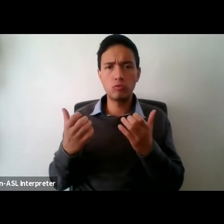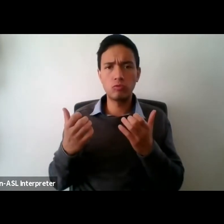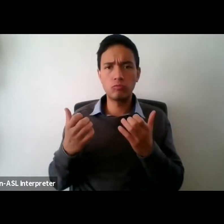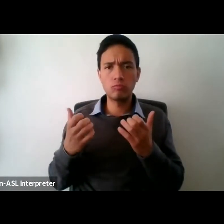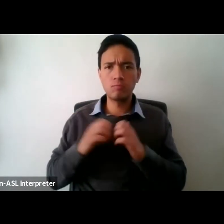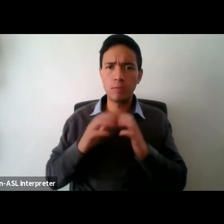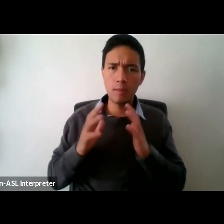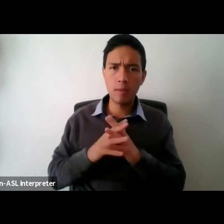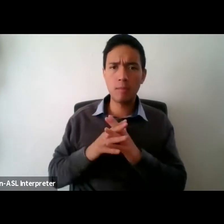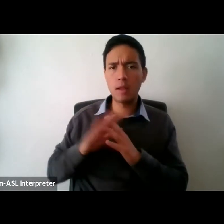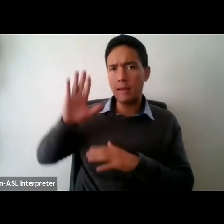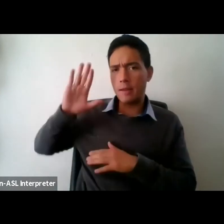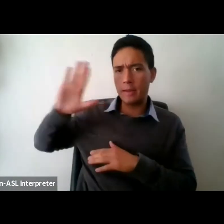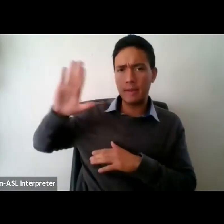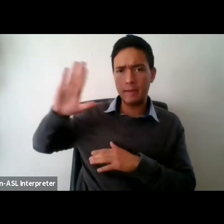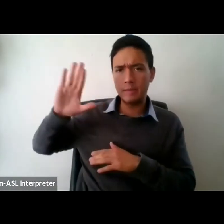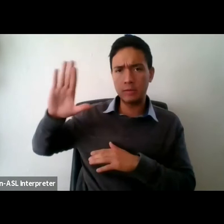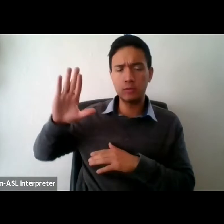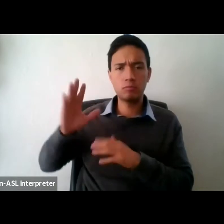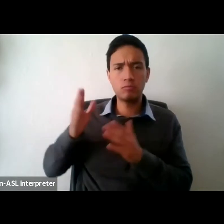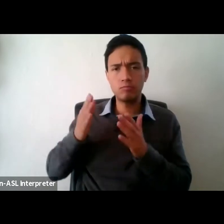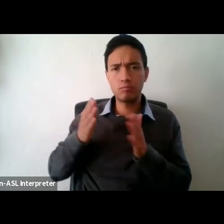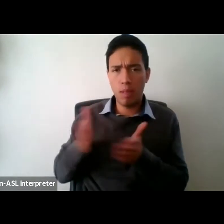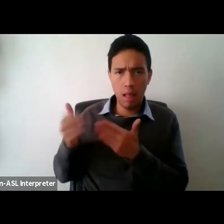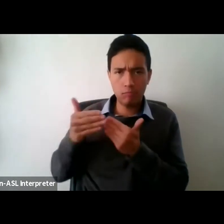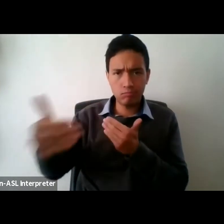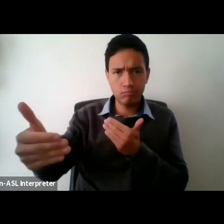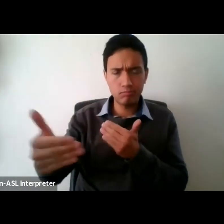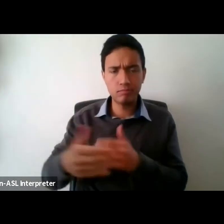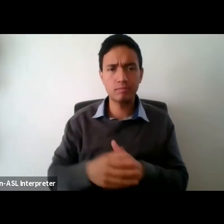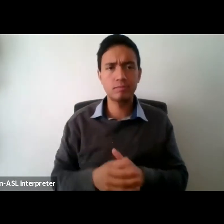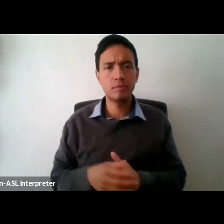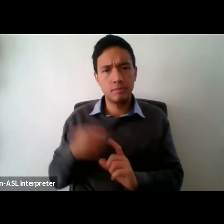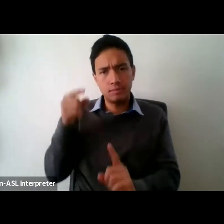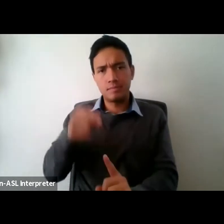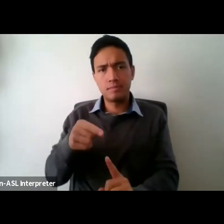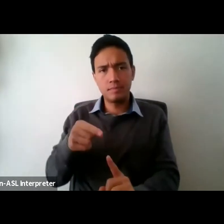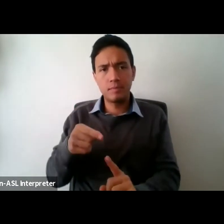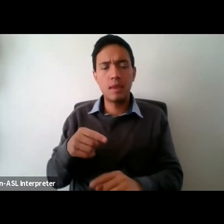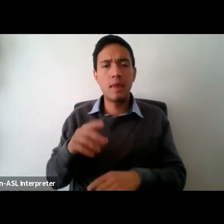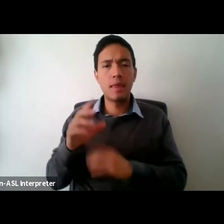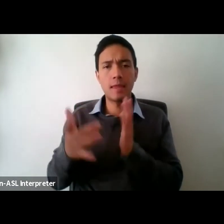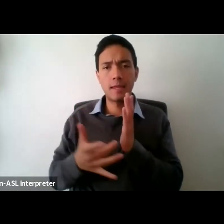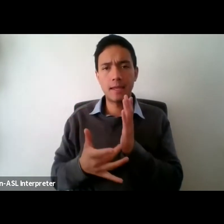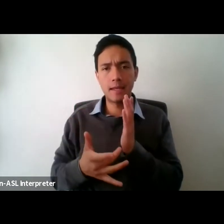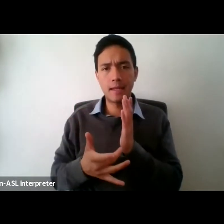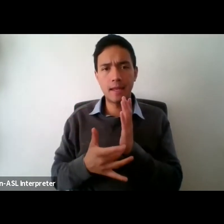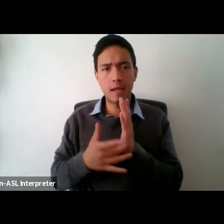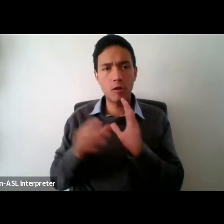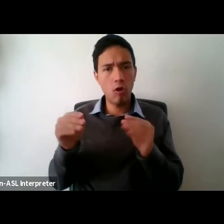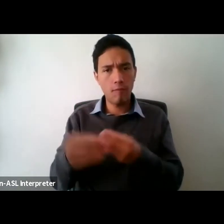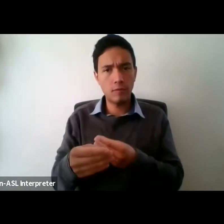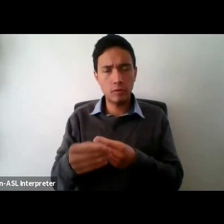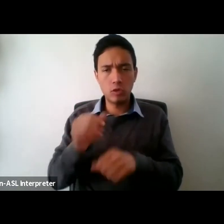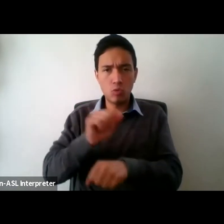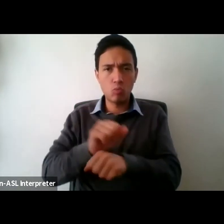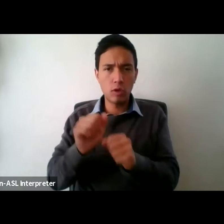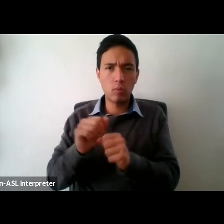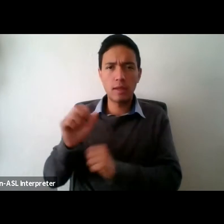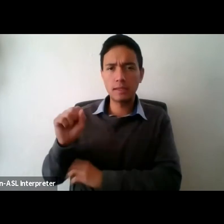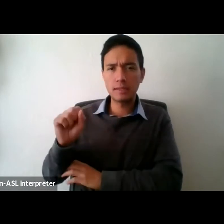cooperation. In particular, the Tech Envoy's office is working with stakeholders to ensure that